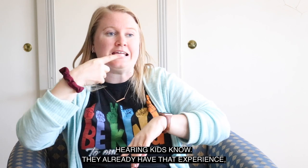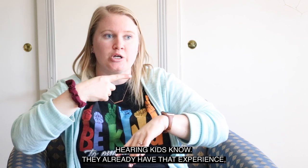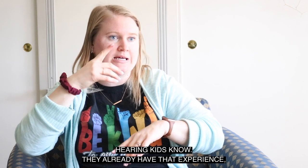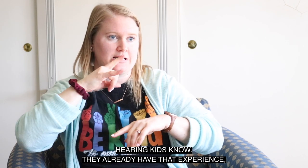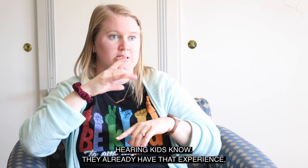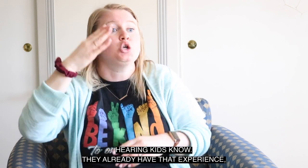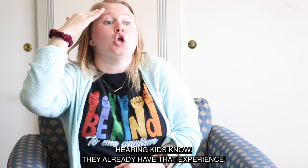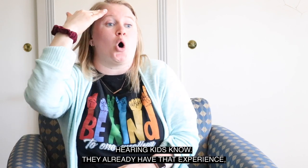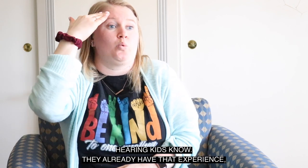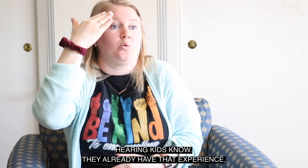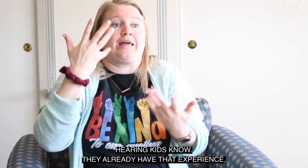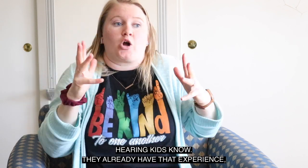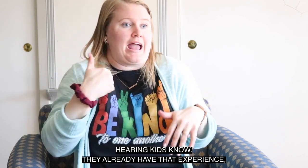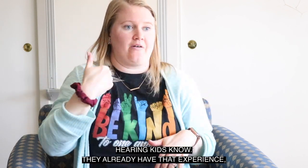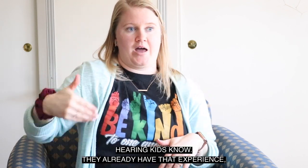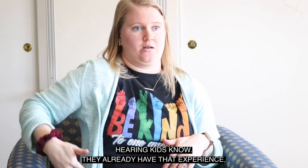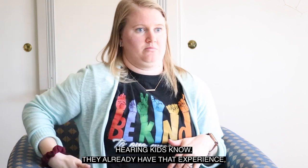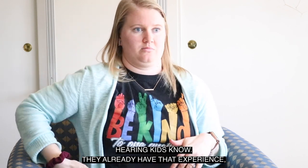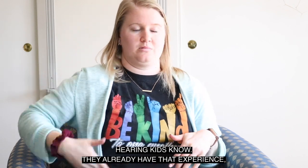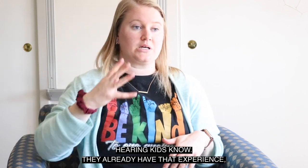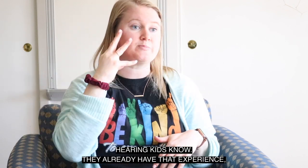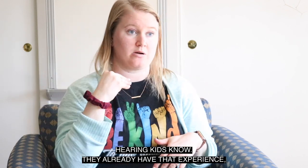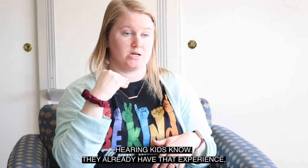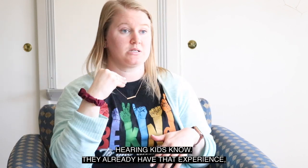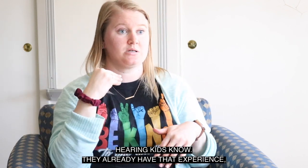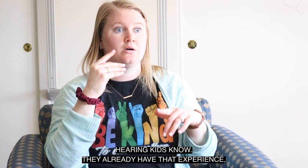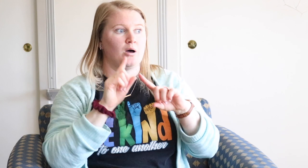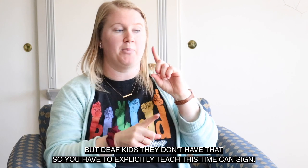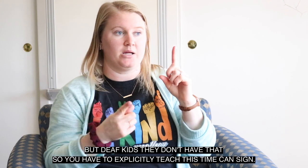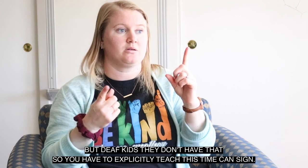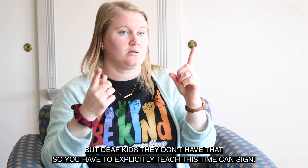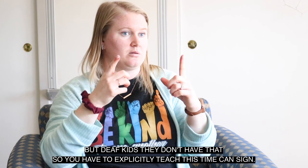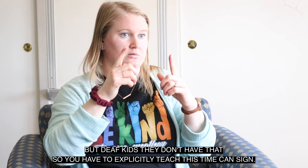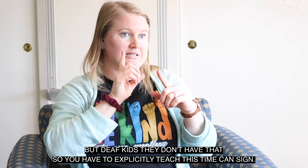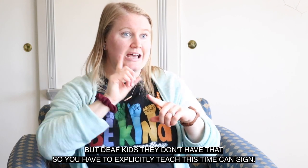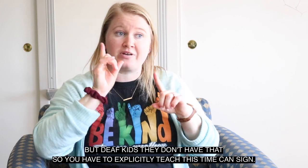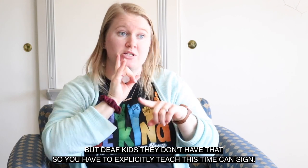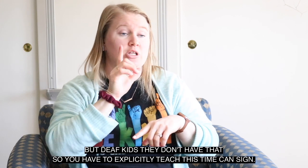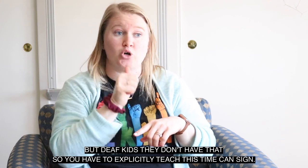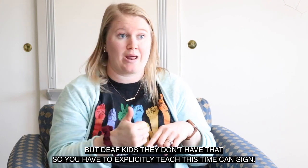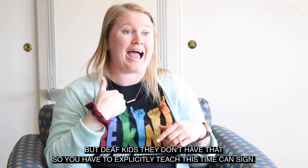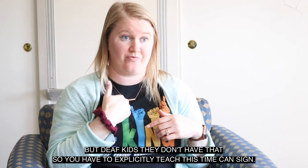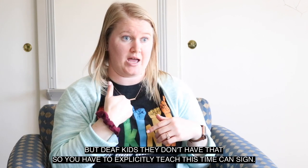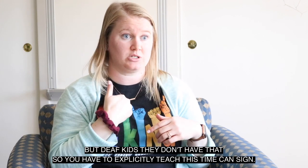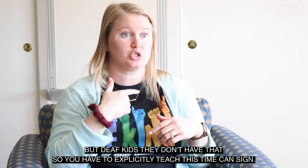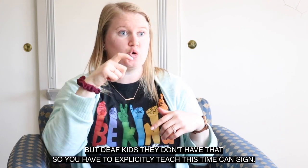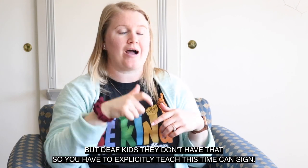Hearing kids, no, they already have that experience, but deaf kids, they don't have that. So you have to